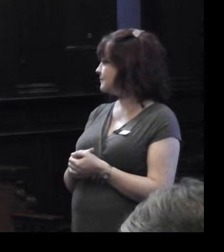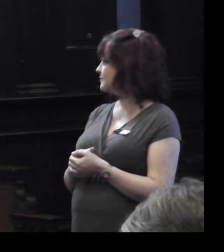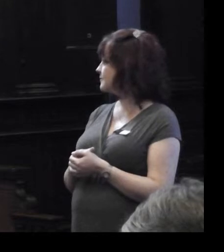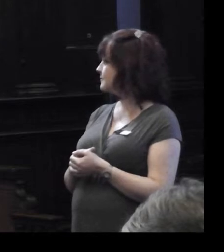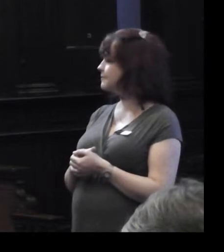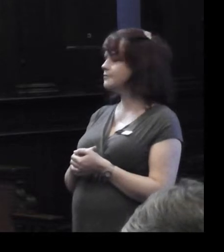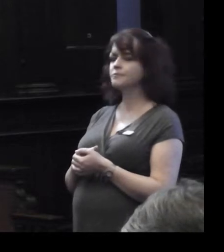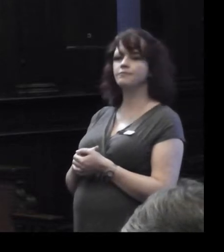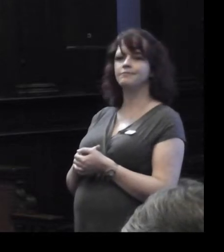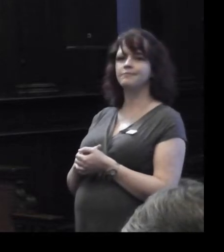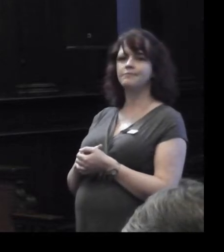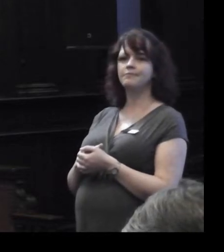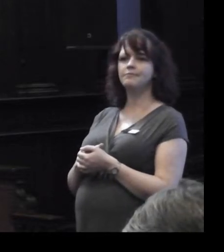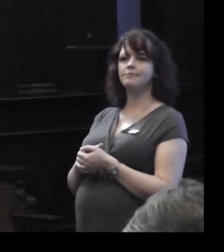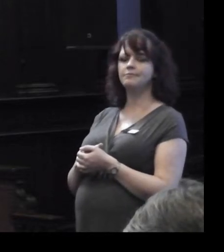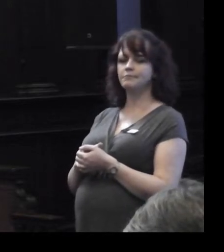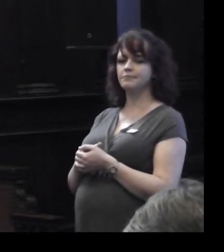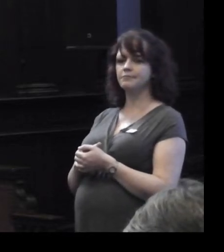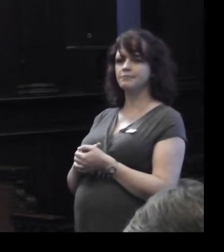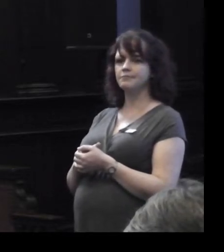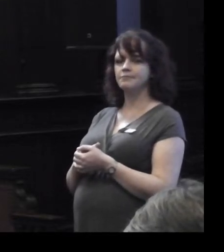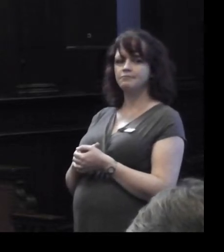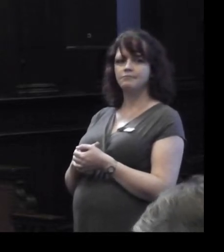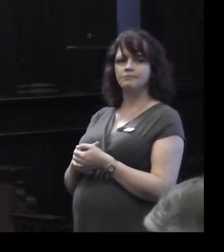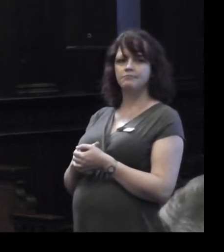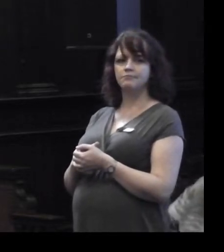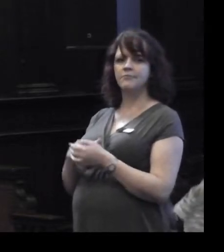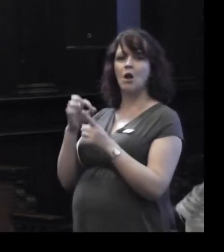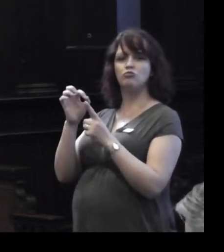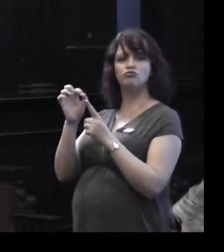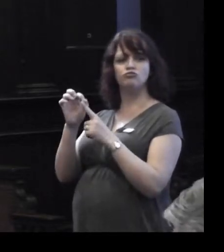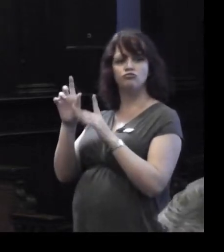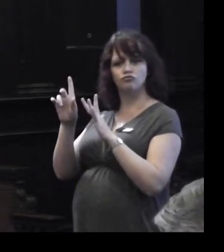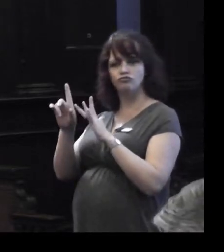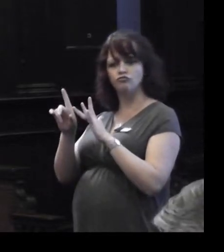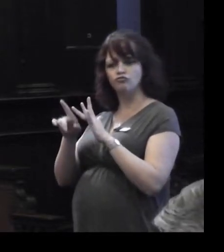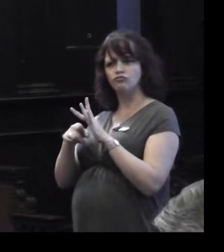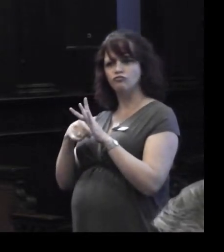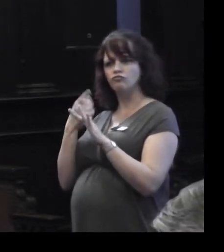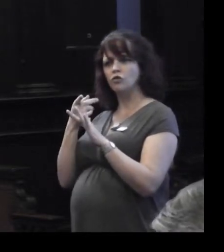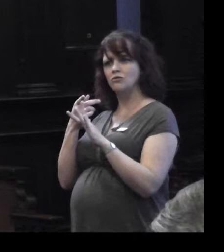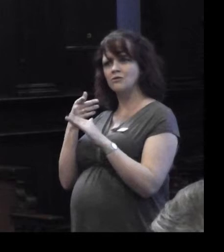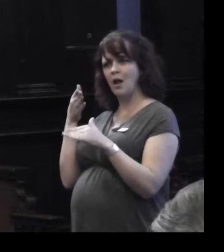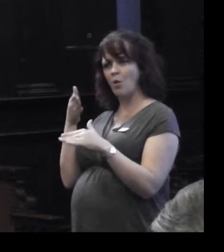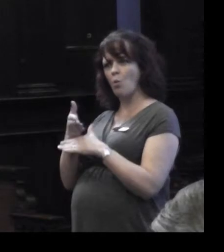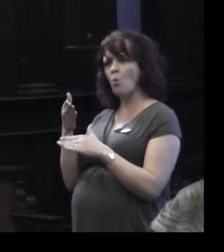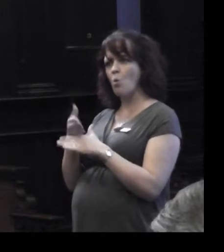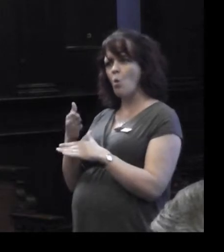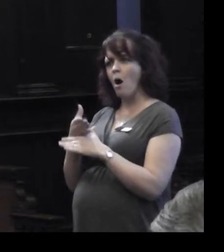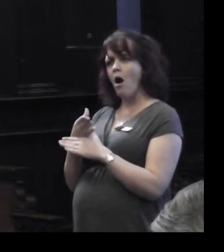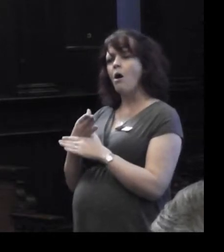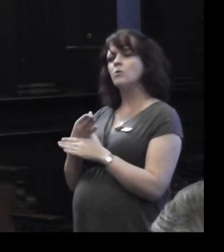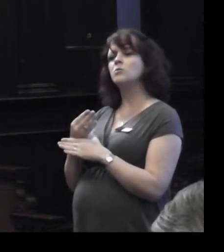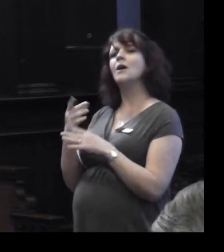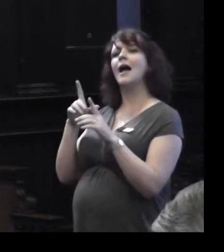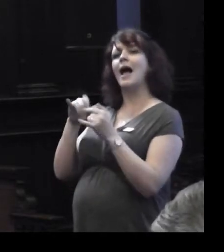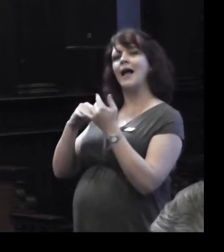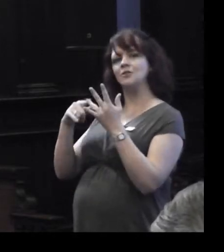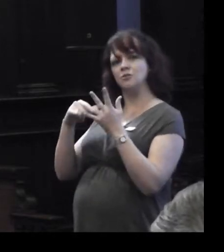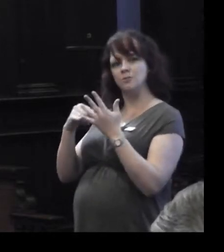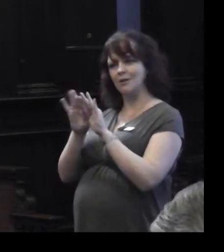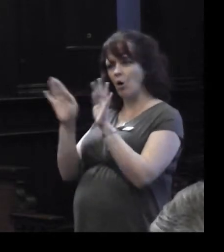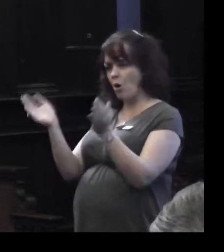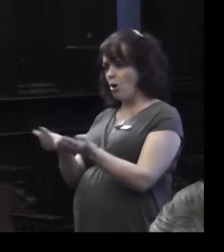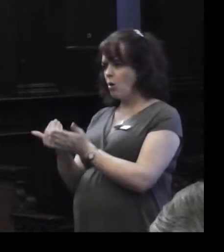This project has been undertaken by SOS Global over the past years with the support